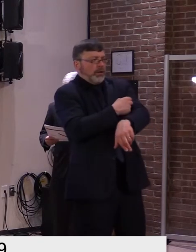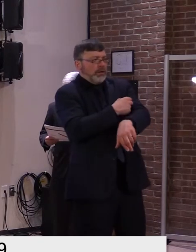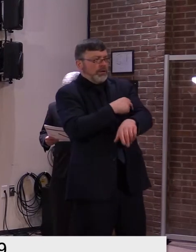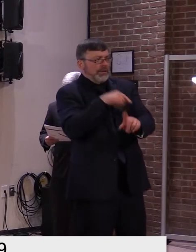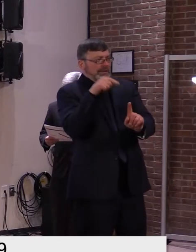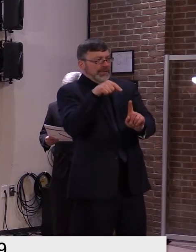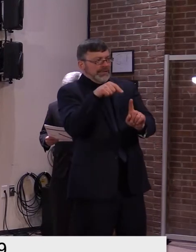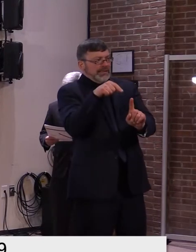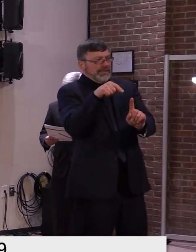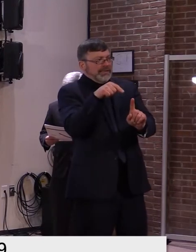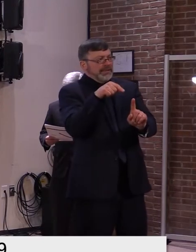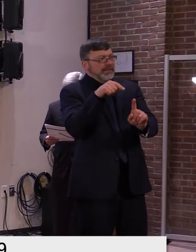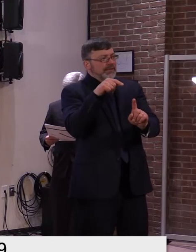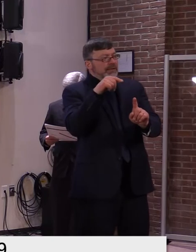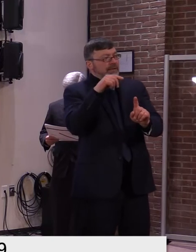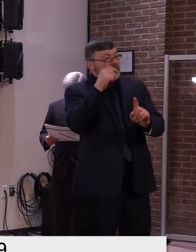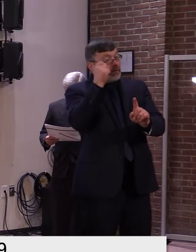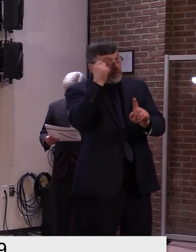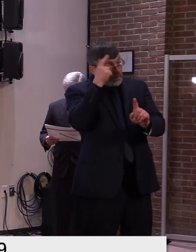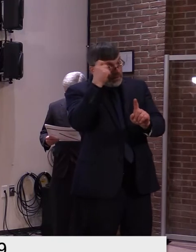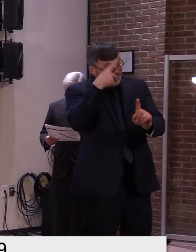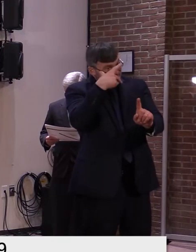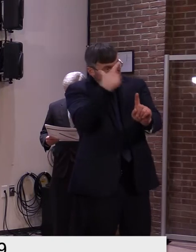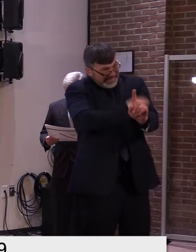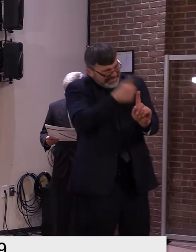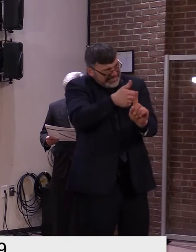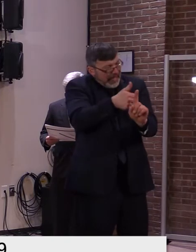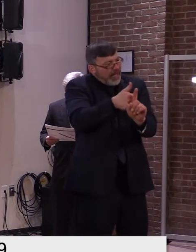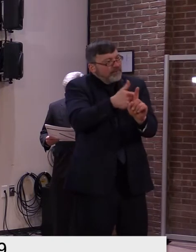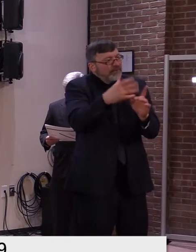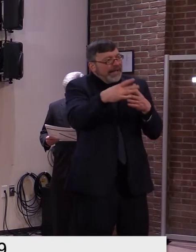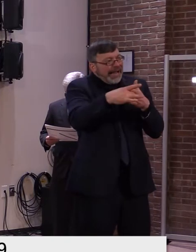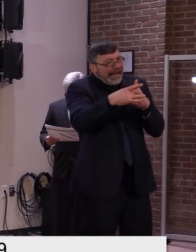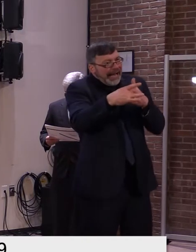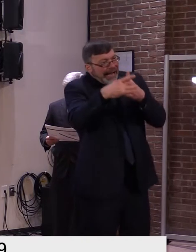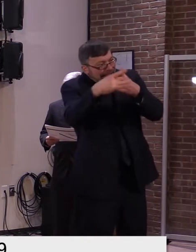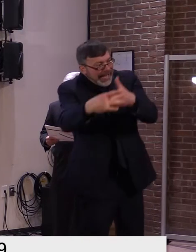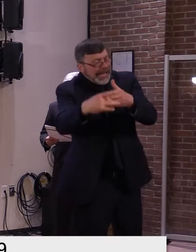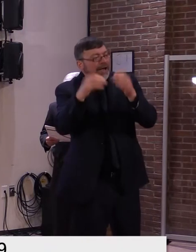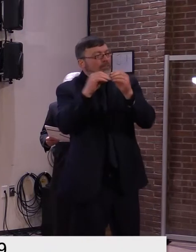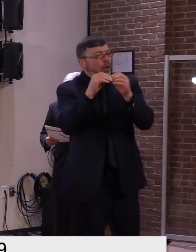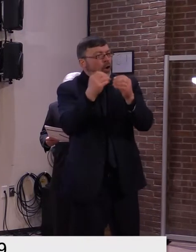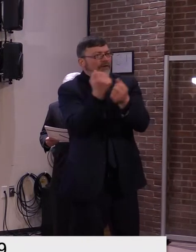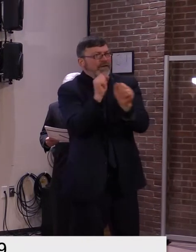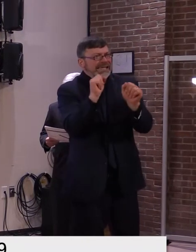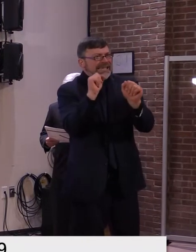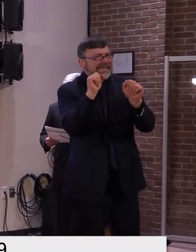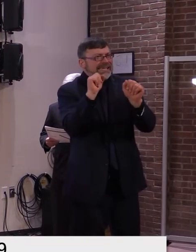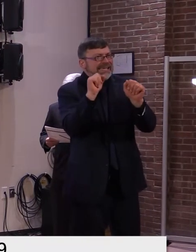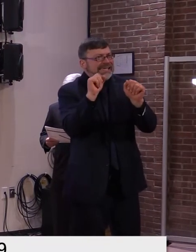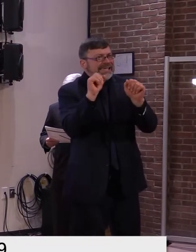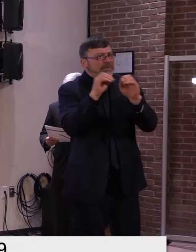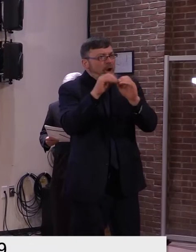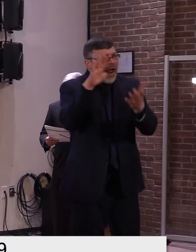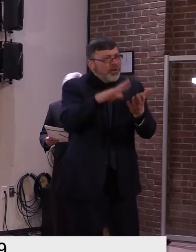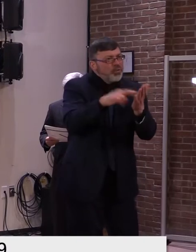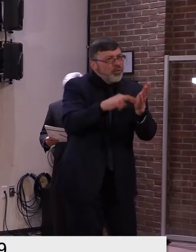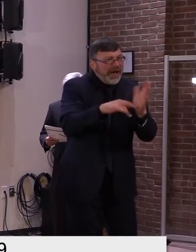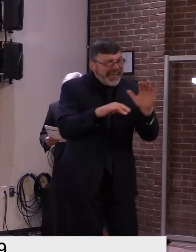mobility. I think it's good for all of us to make sure that we take advantage of this when we can. But there will be a